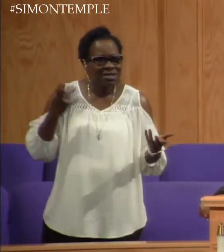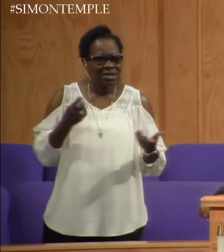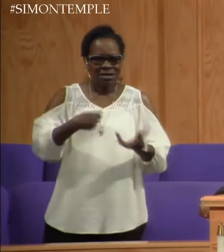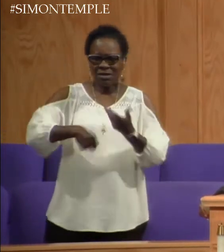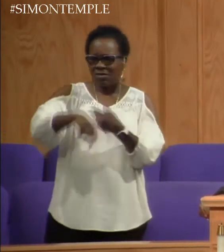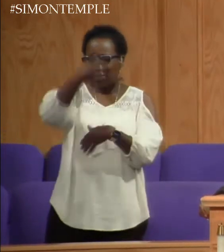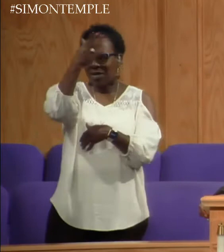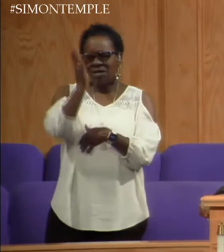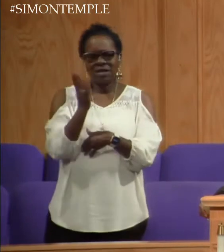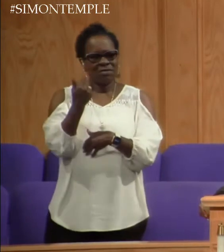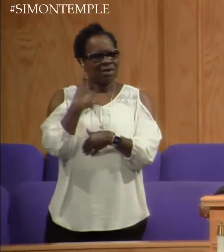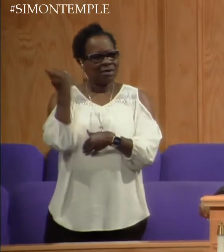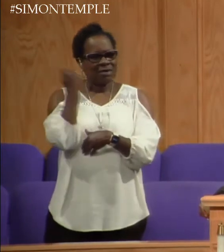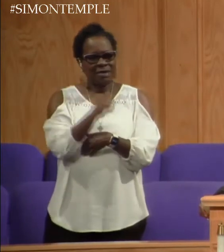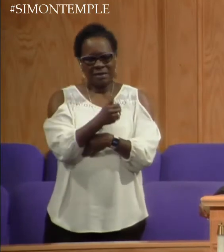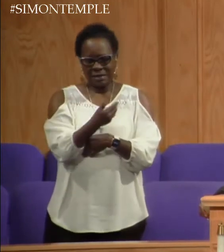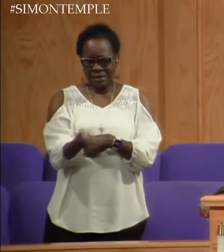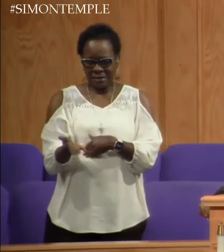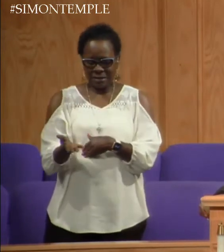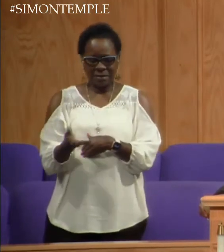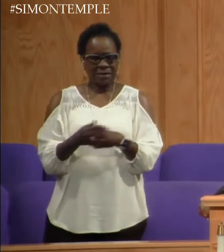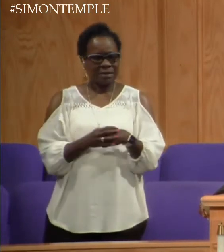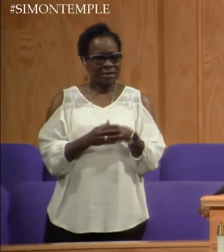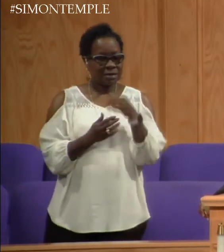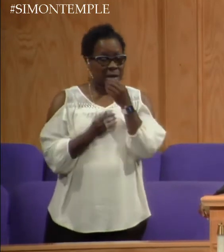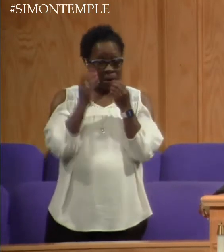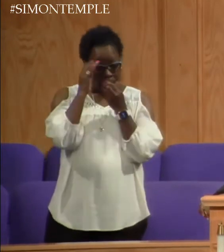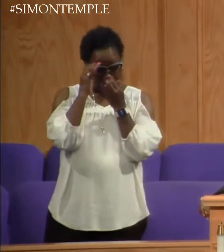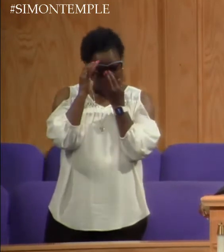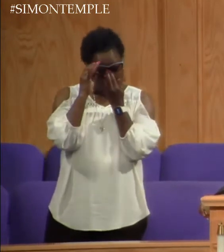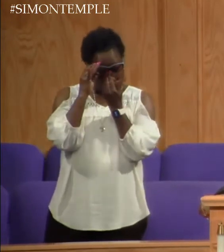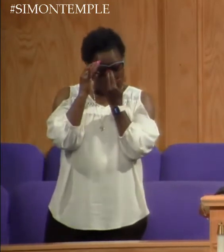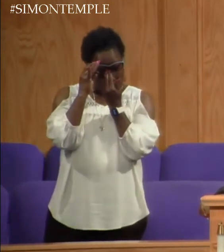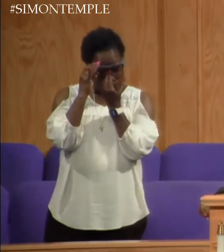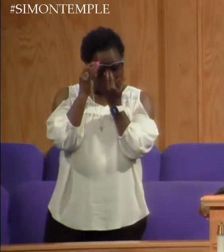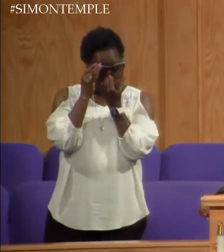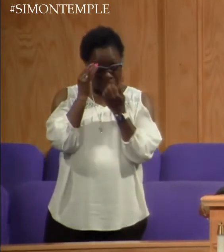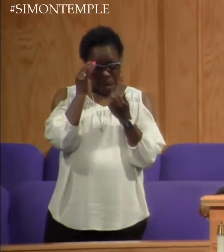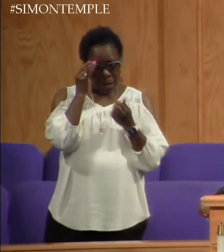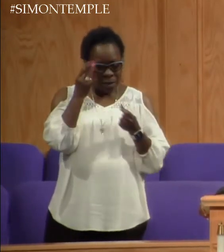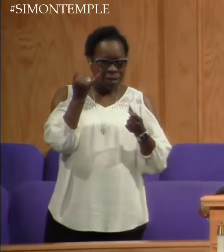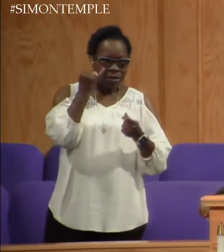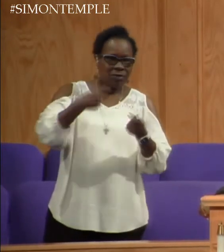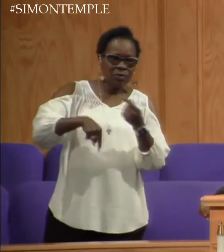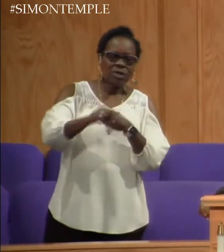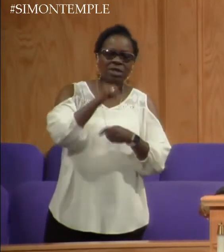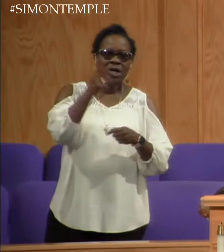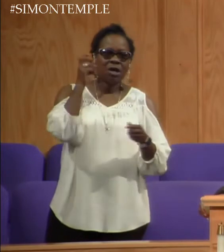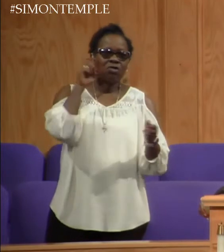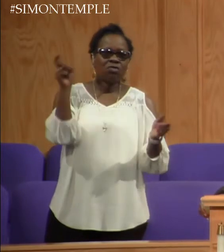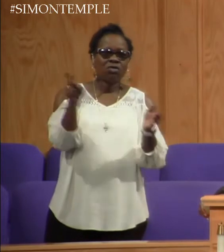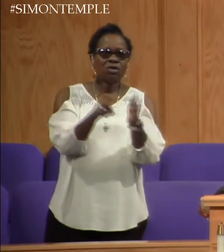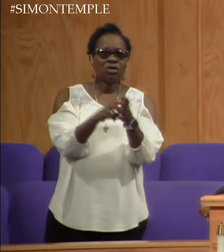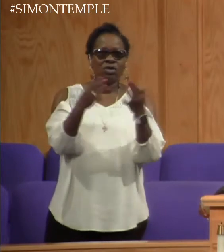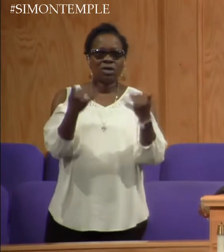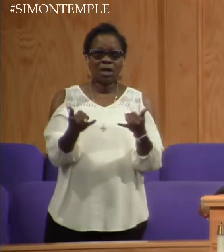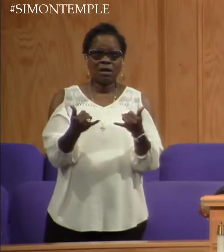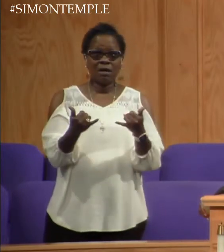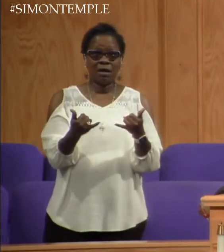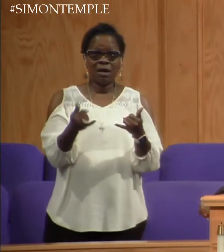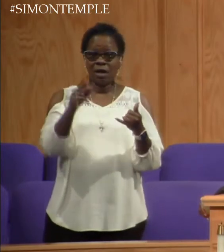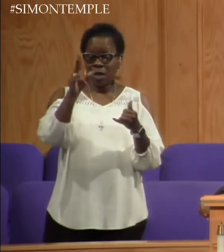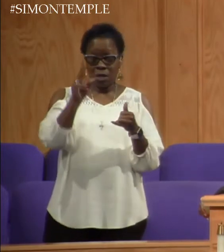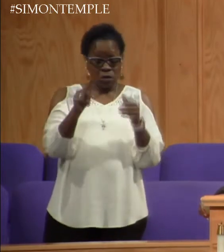never experienced anything like it. Sadly, if we have not realized it by now, nobody knows anything